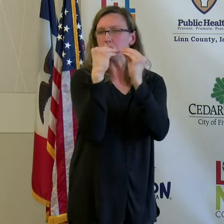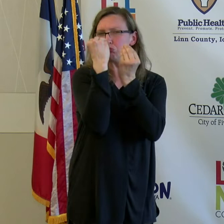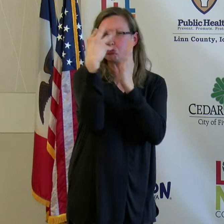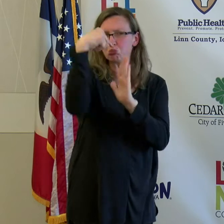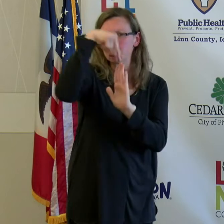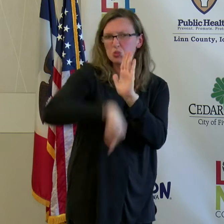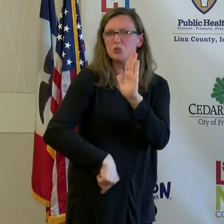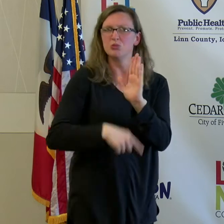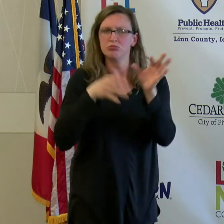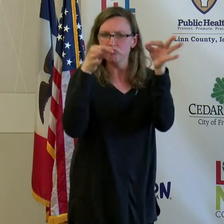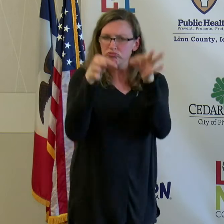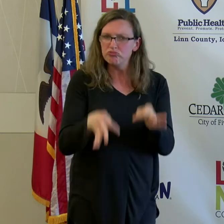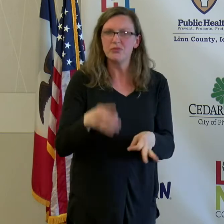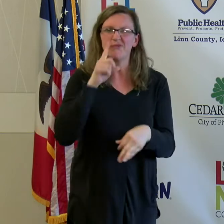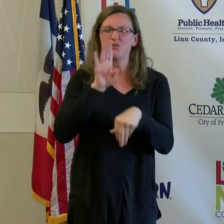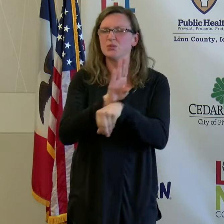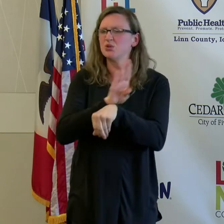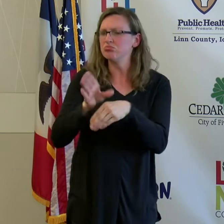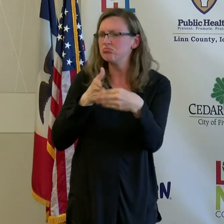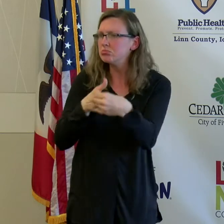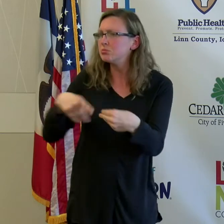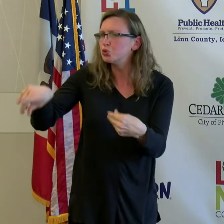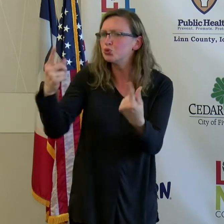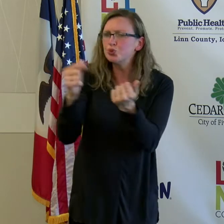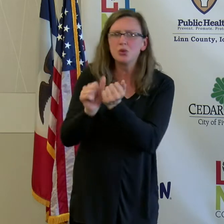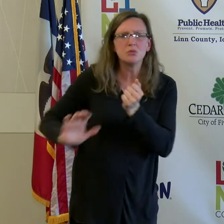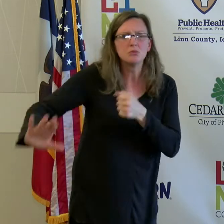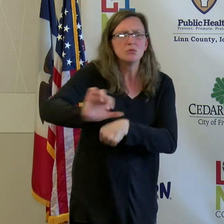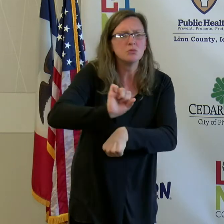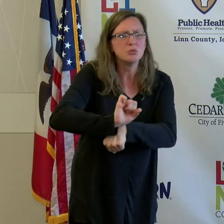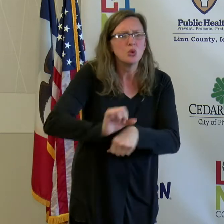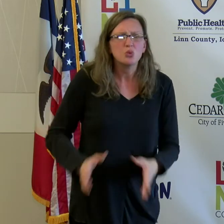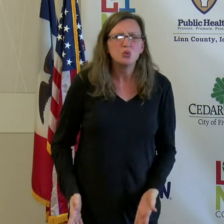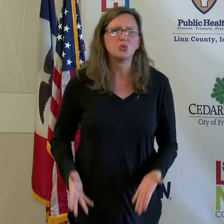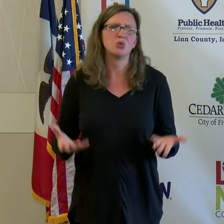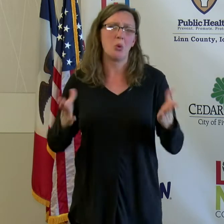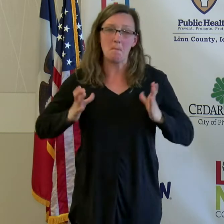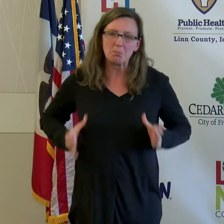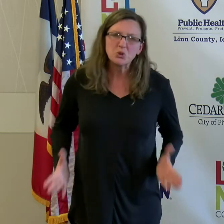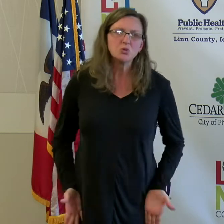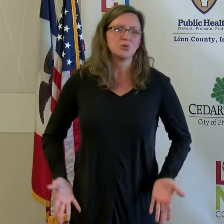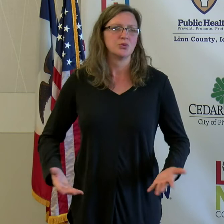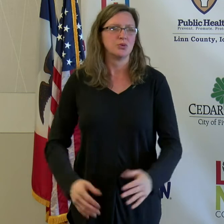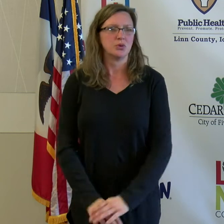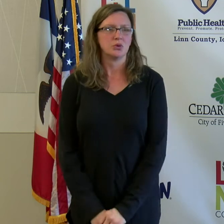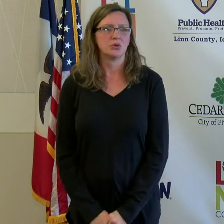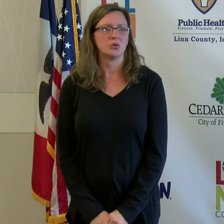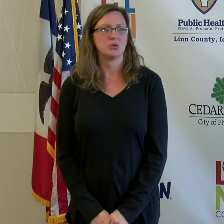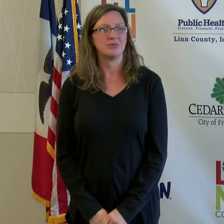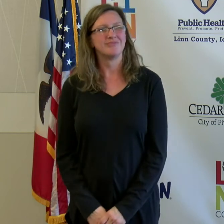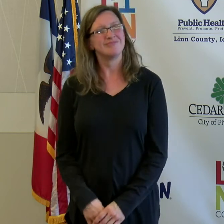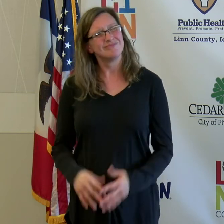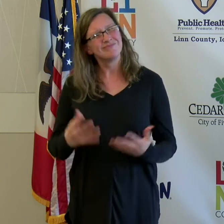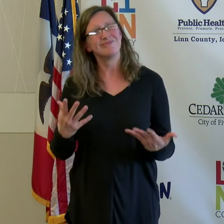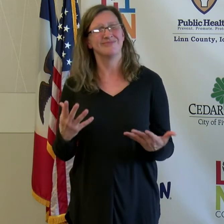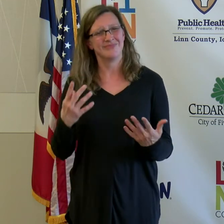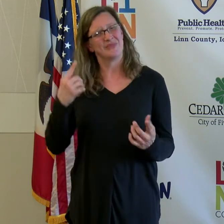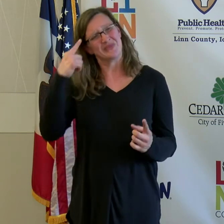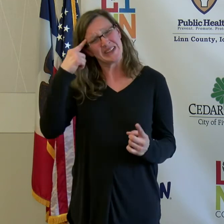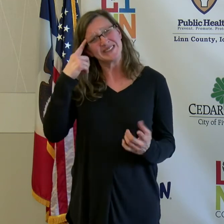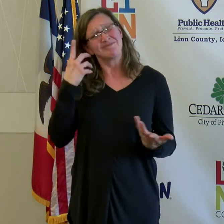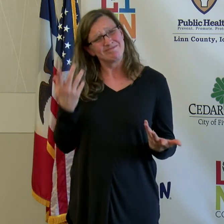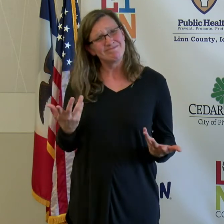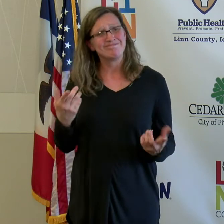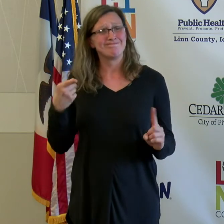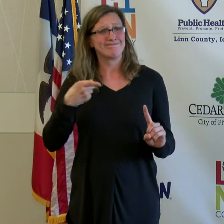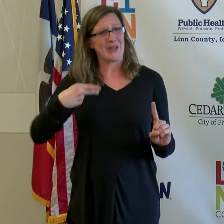Businesses should also consider excluding high-risk employees when outbreaks within their facility are